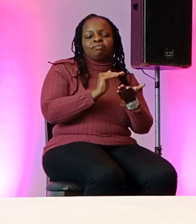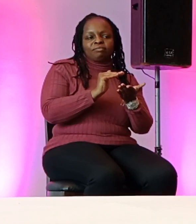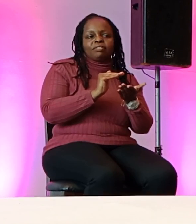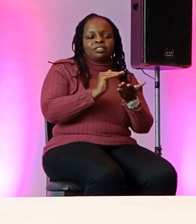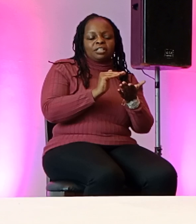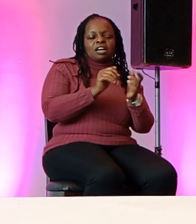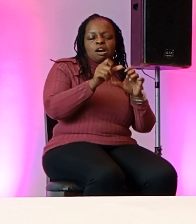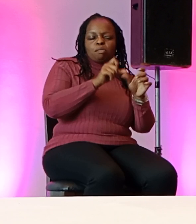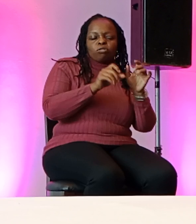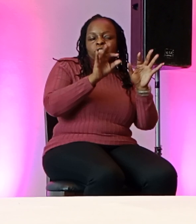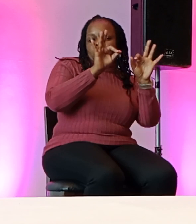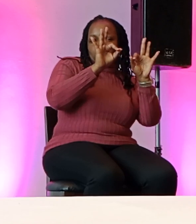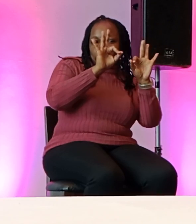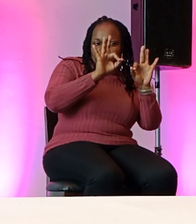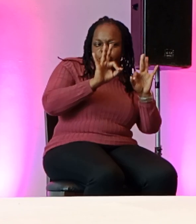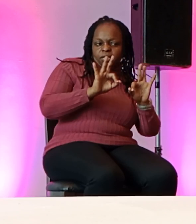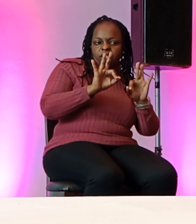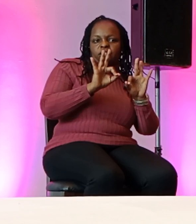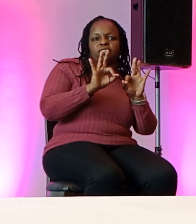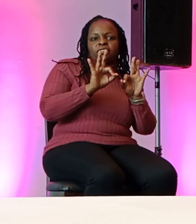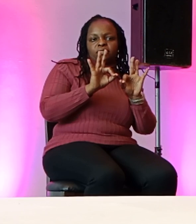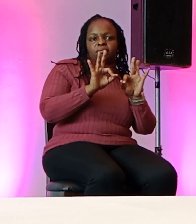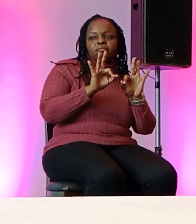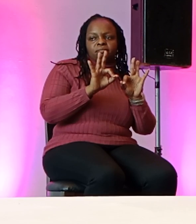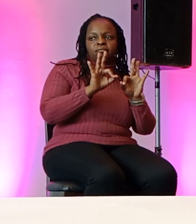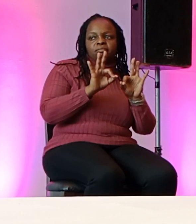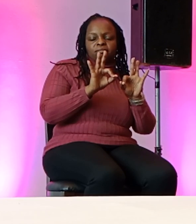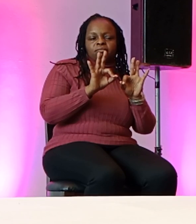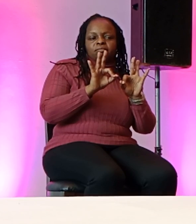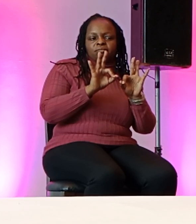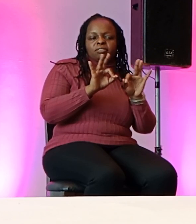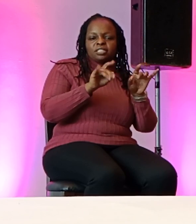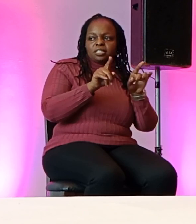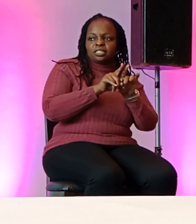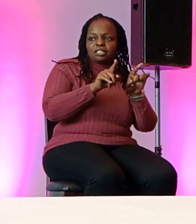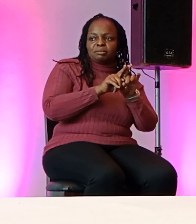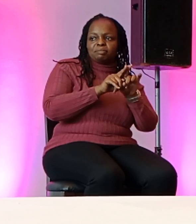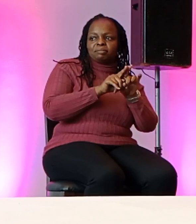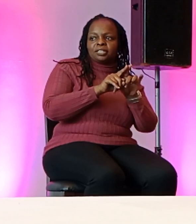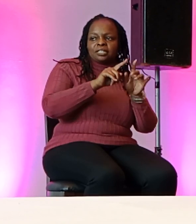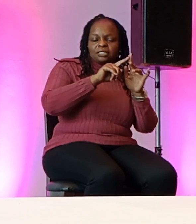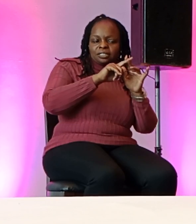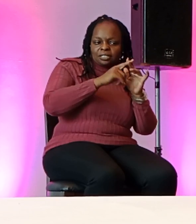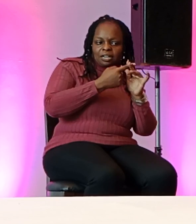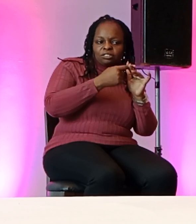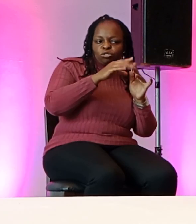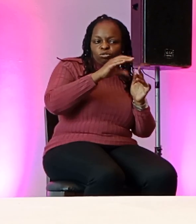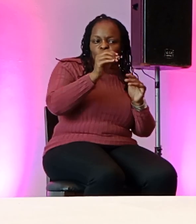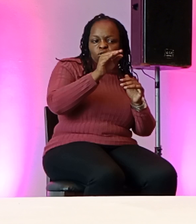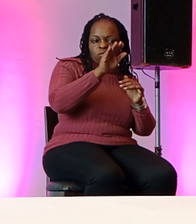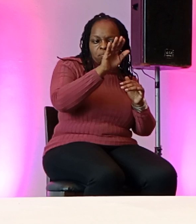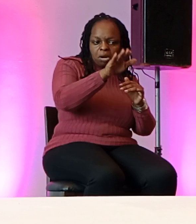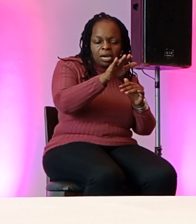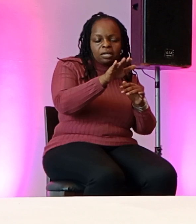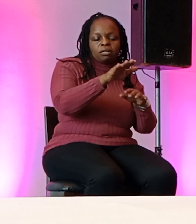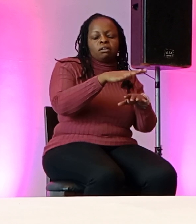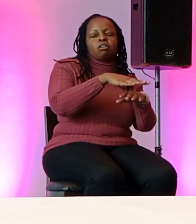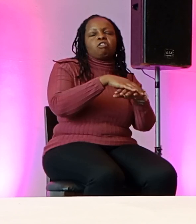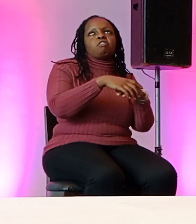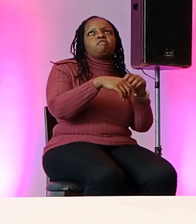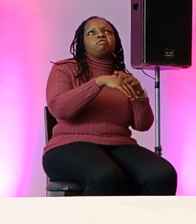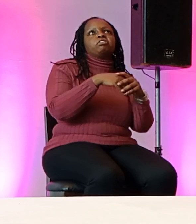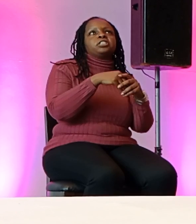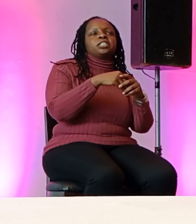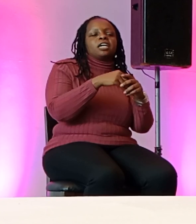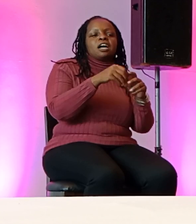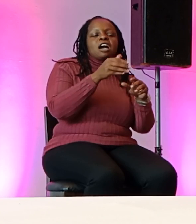of accountability. It looks like we are beginning to go back to our comfort zone after